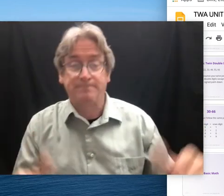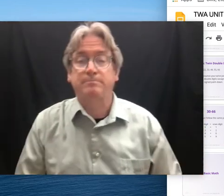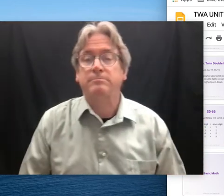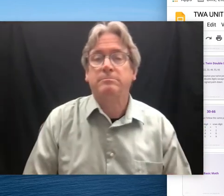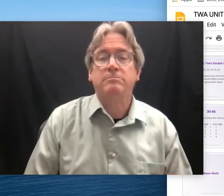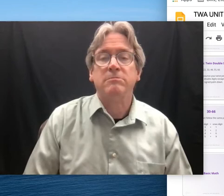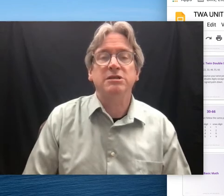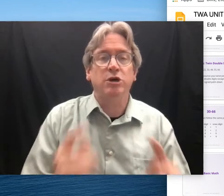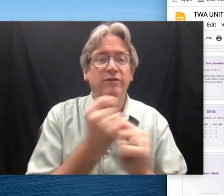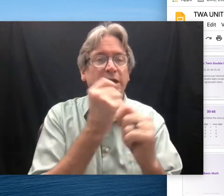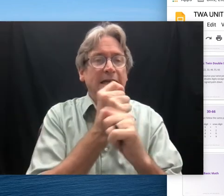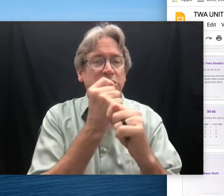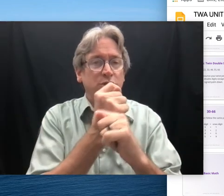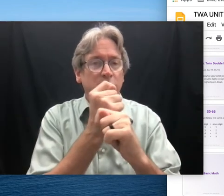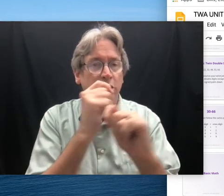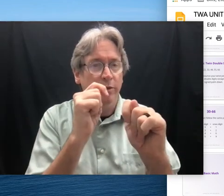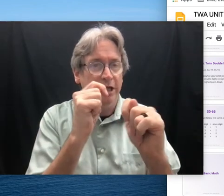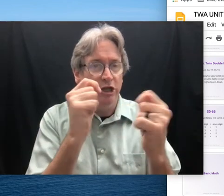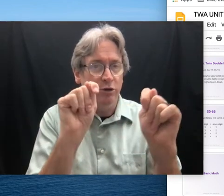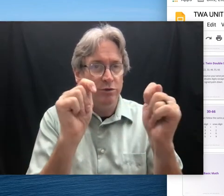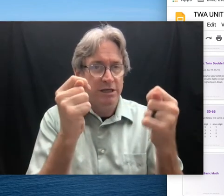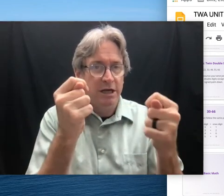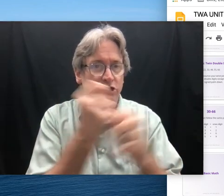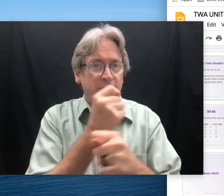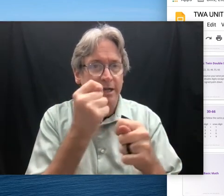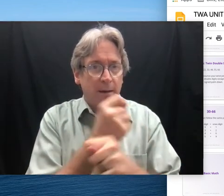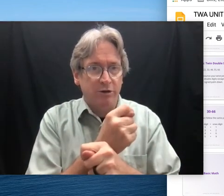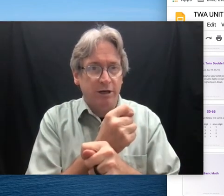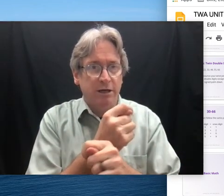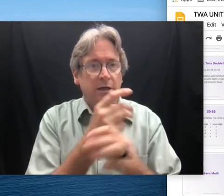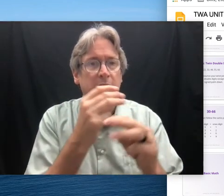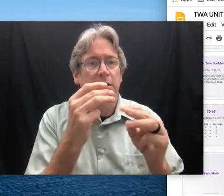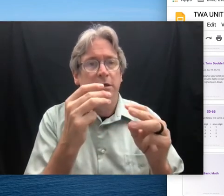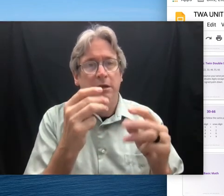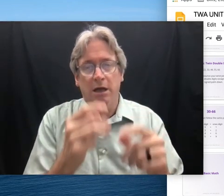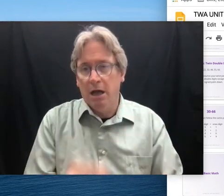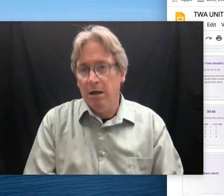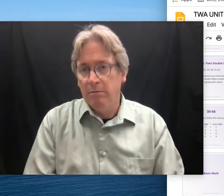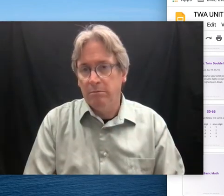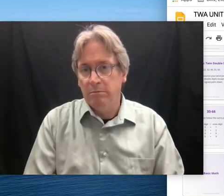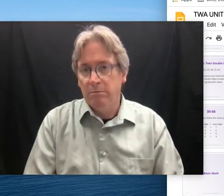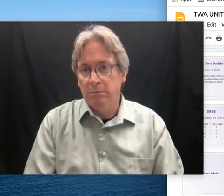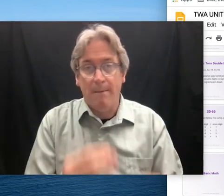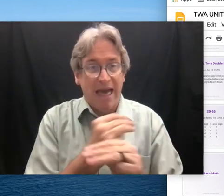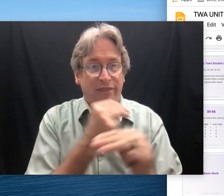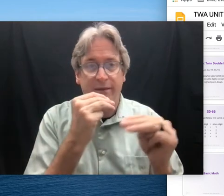calculus. So if we need to, we can use trigonometry,